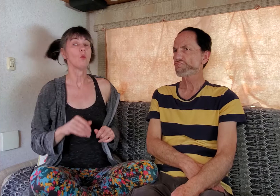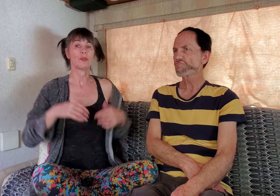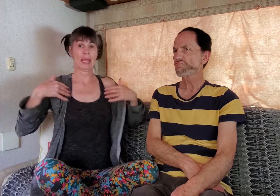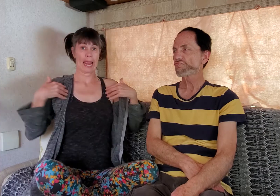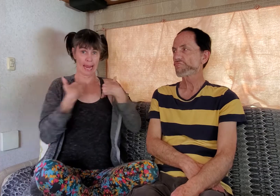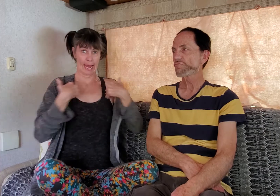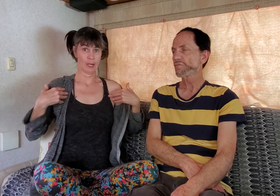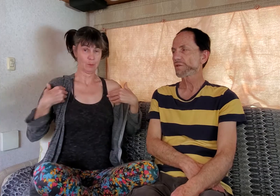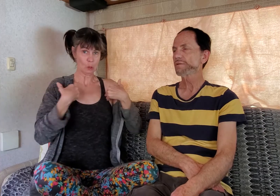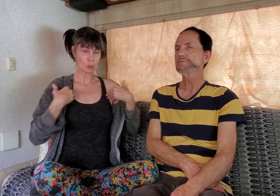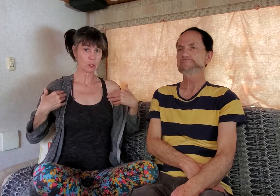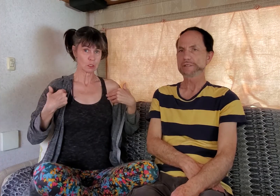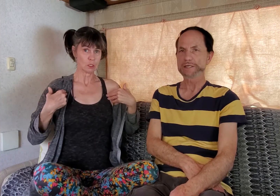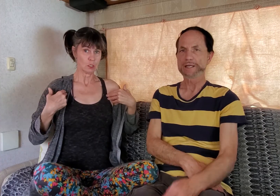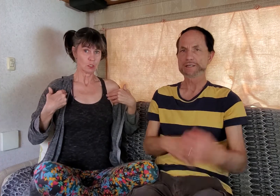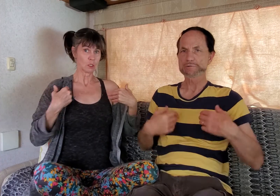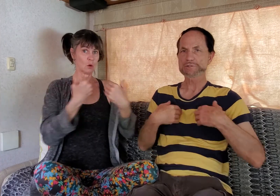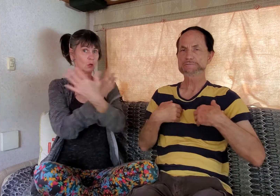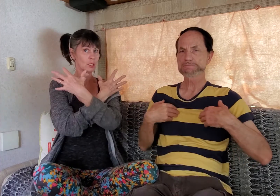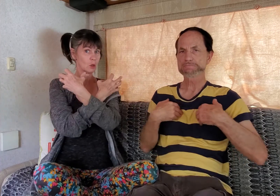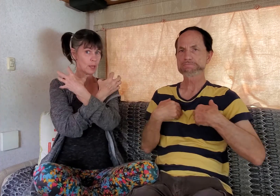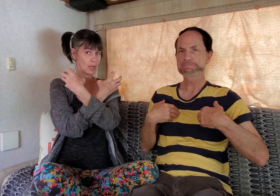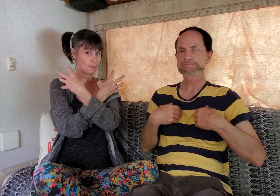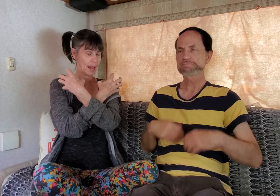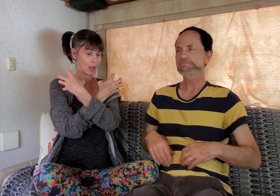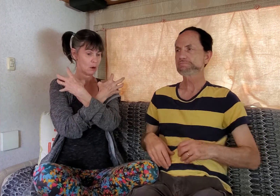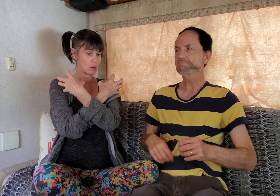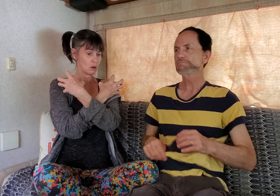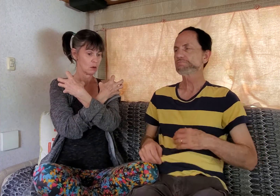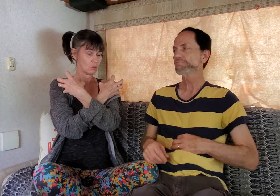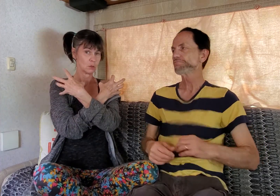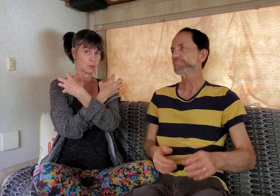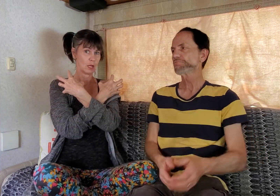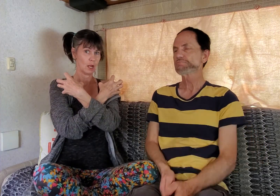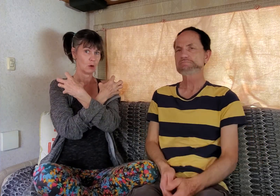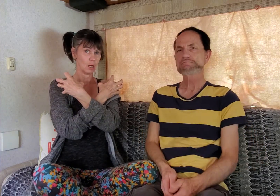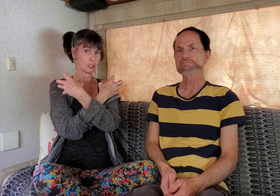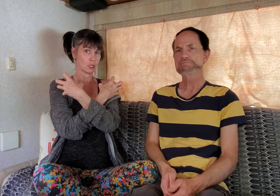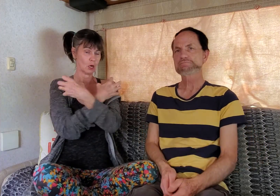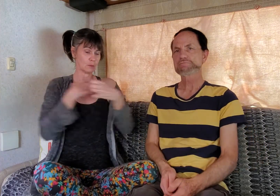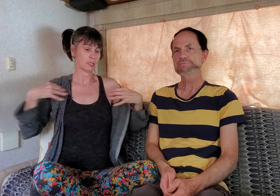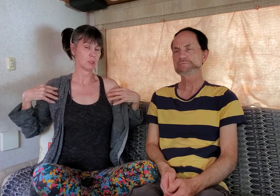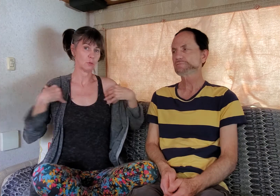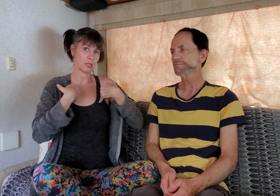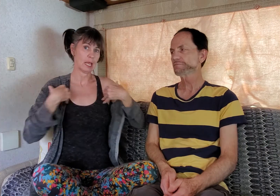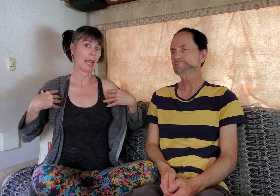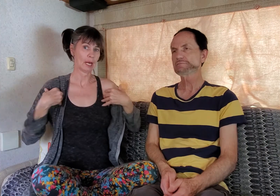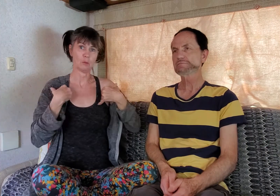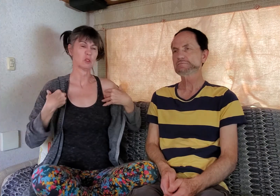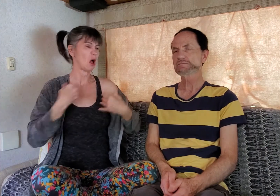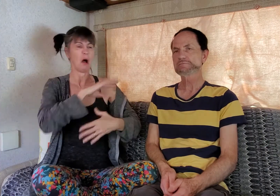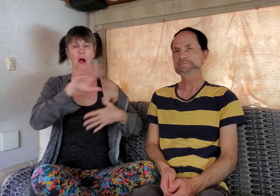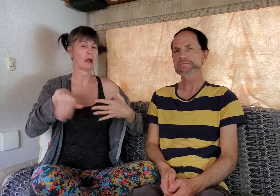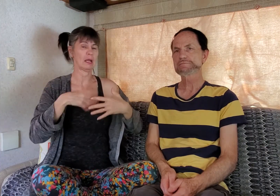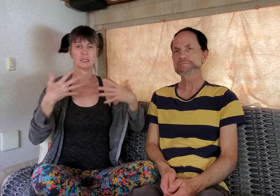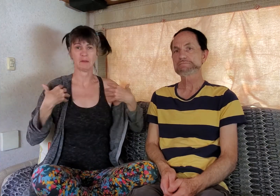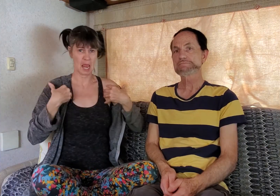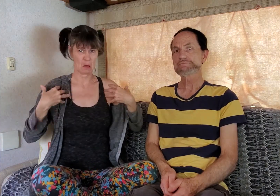The animals. Right, animals. So earlier we had a bear, which was be kind crossing the arms, and this would be the animals, all kinds of